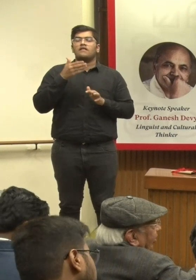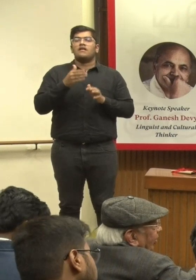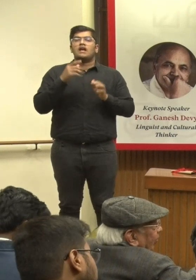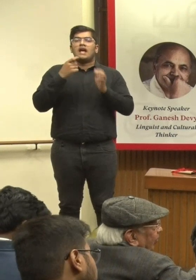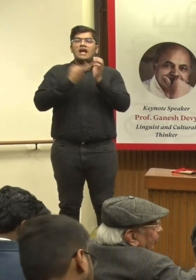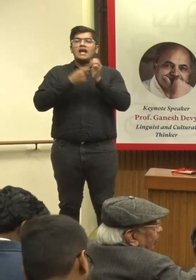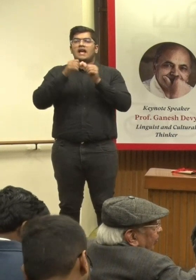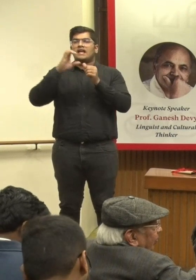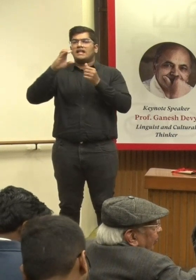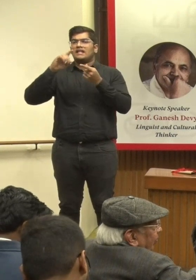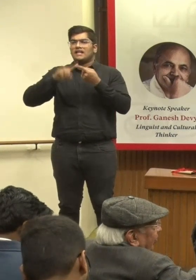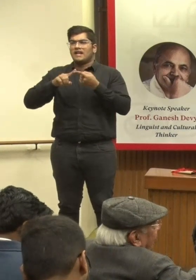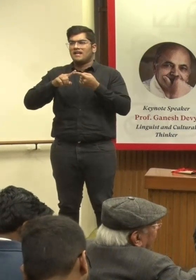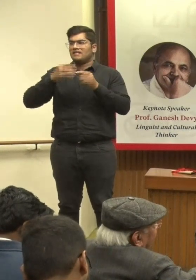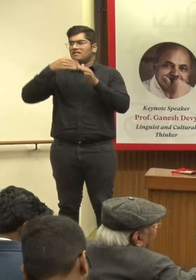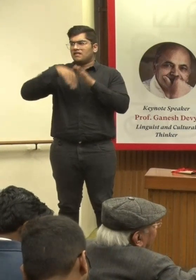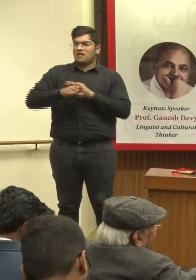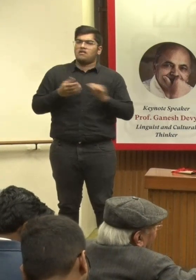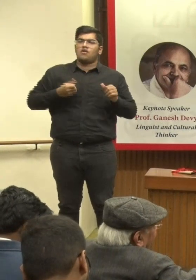same.